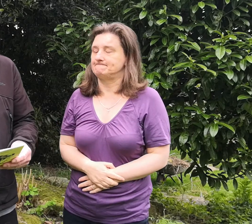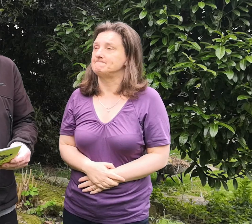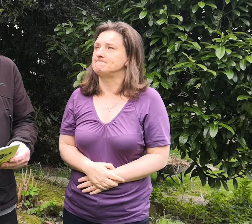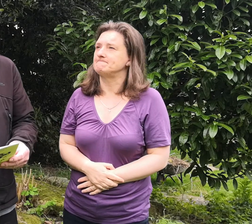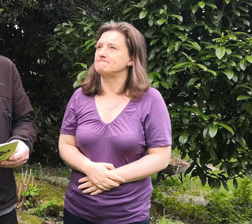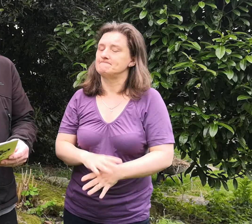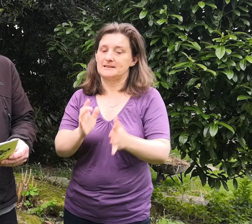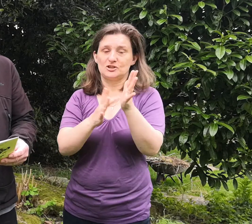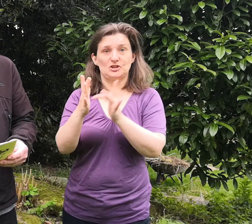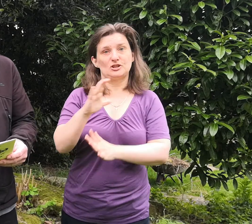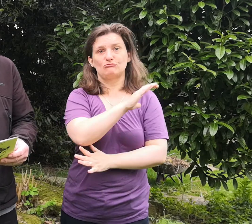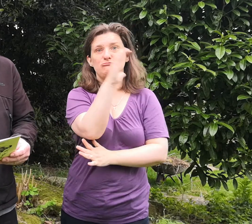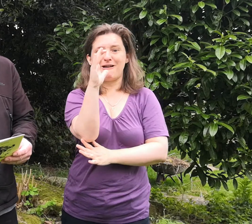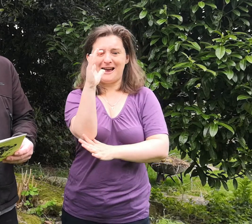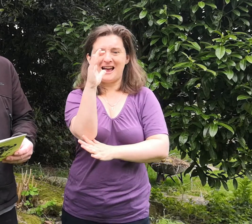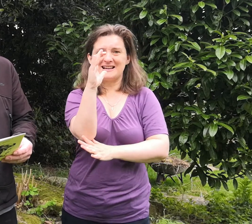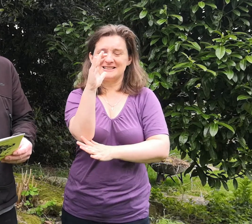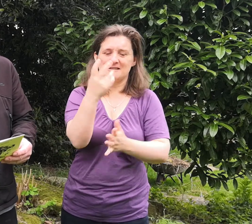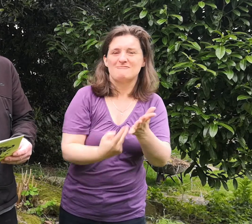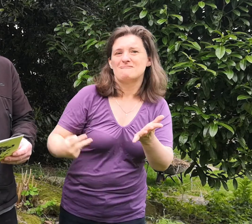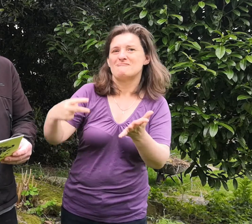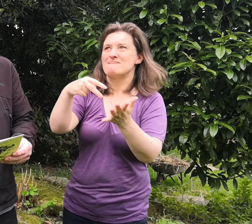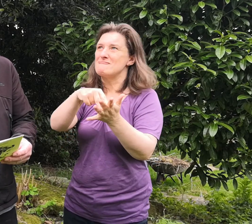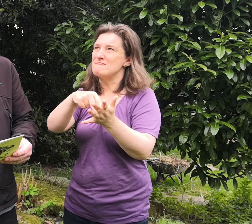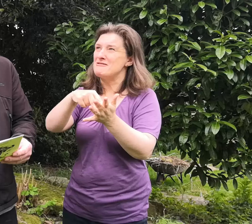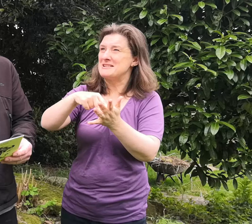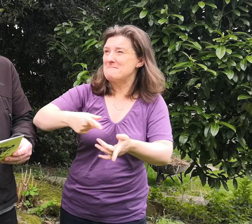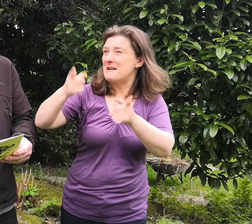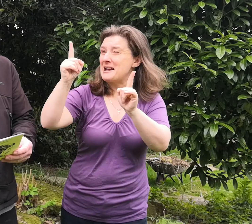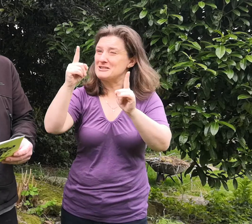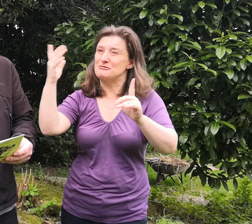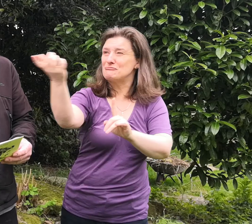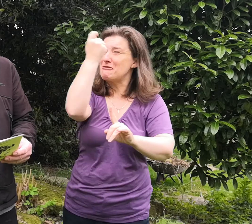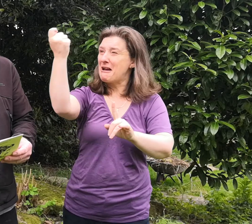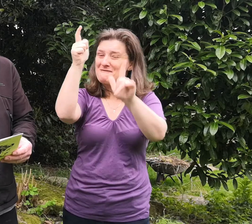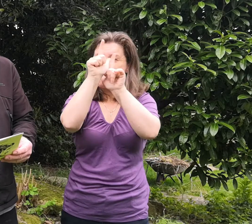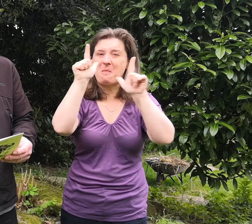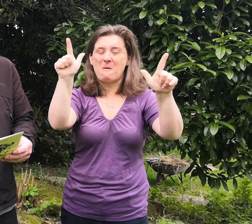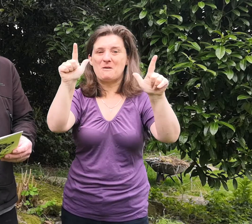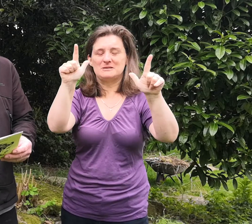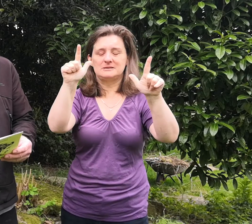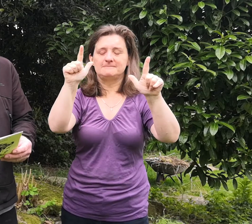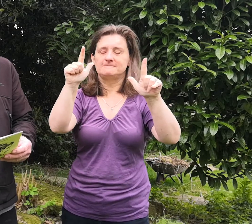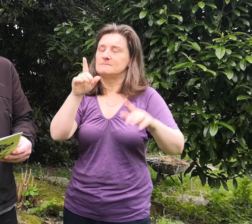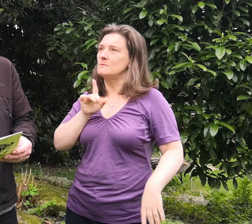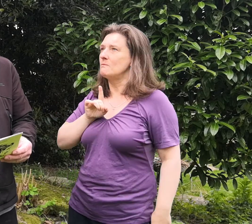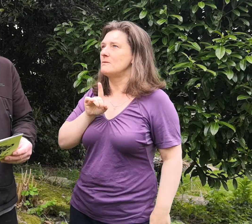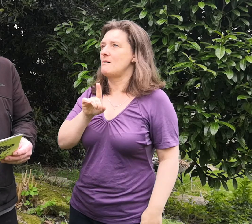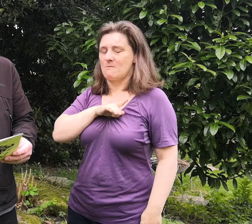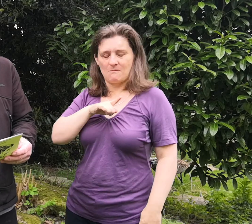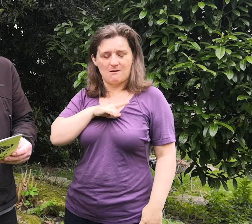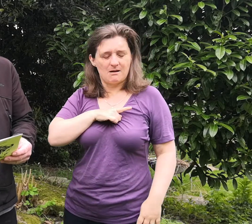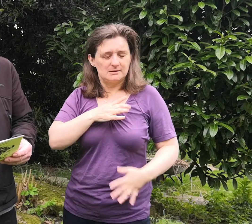Jesus Christ, risen Master and triumphant Lord, we come to you in sorrow for